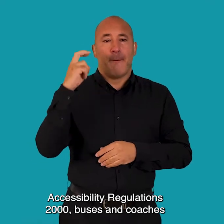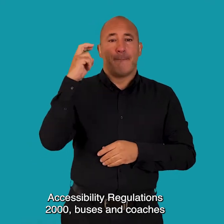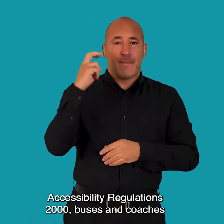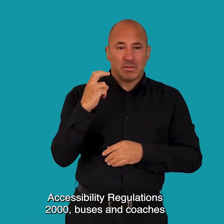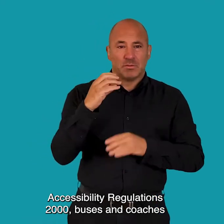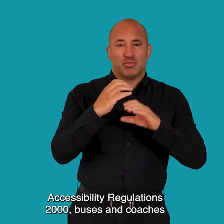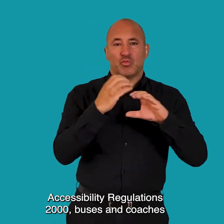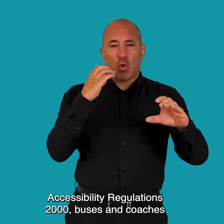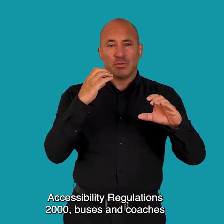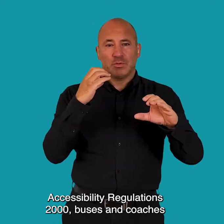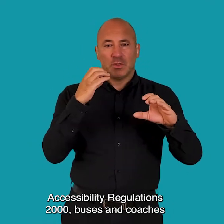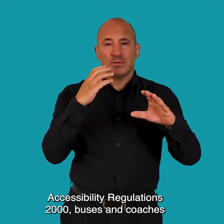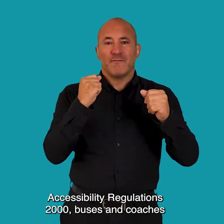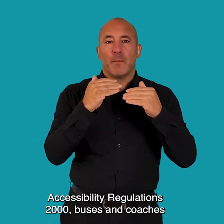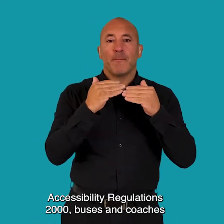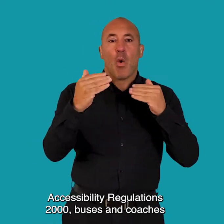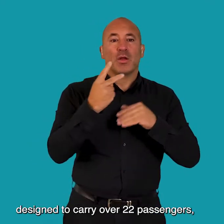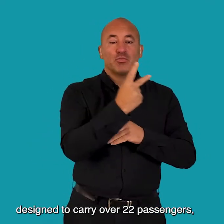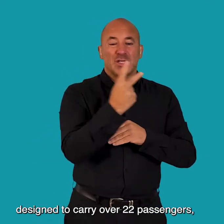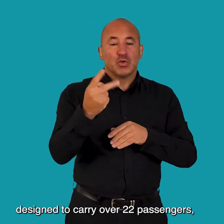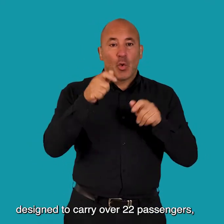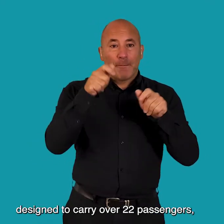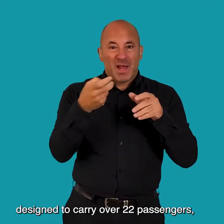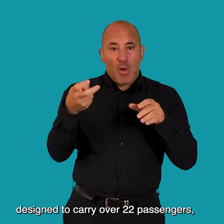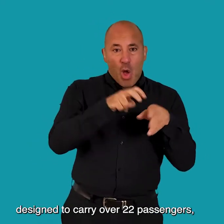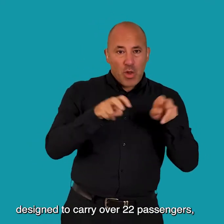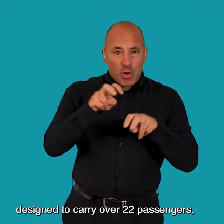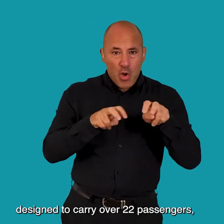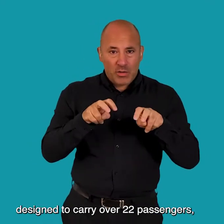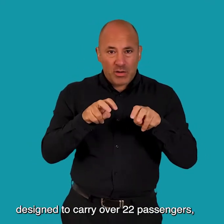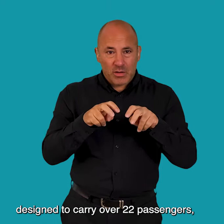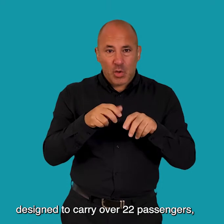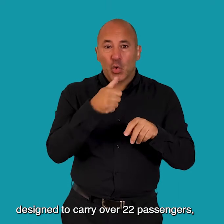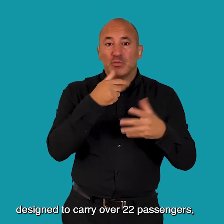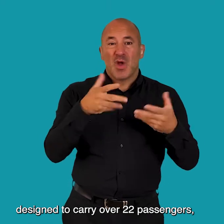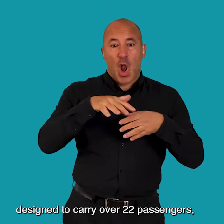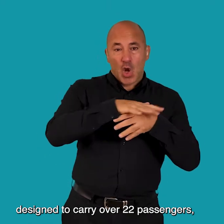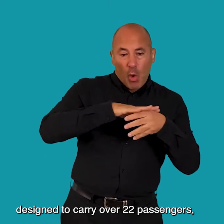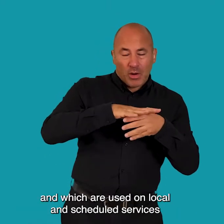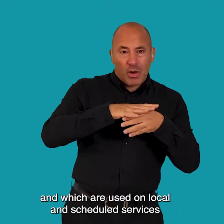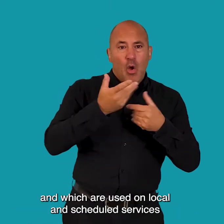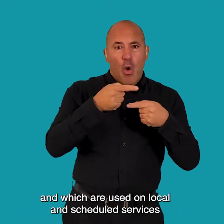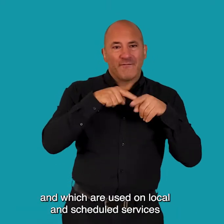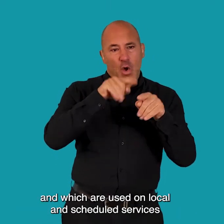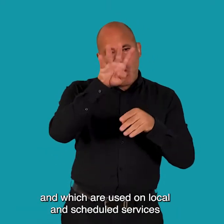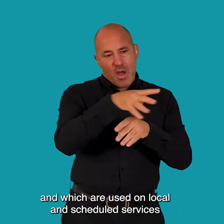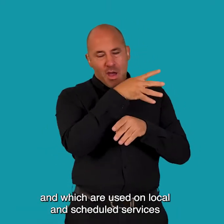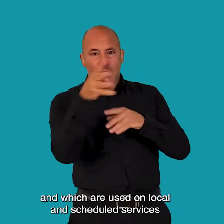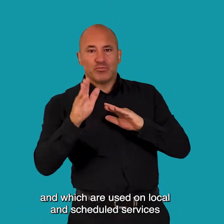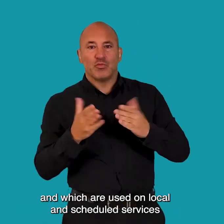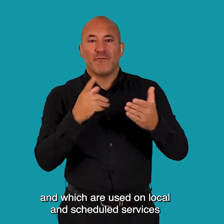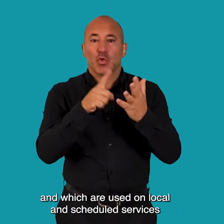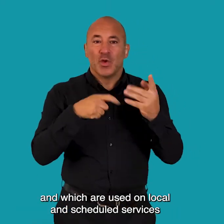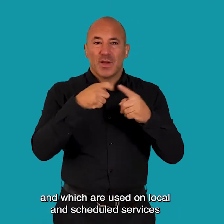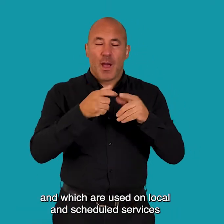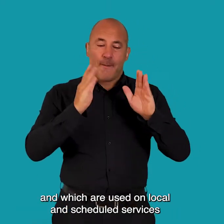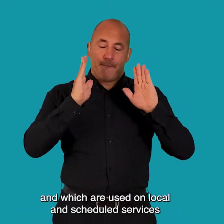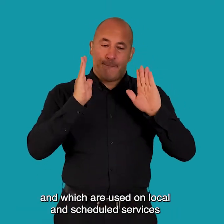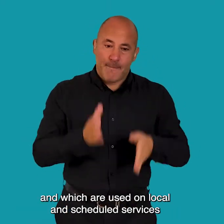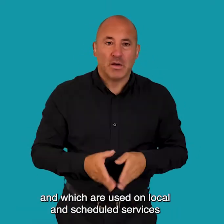2000, buses and coaches designed to carry over 22 passengers and which are used on local and scheduled services in